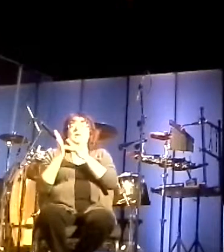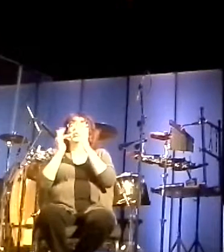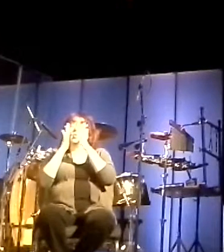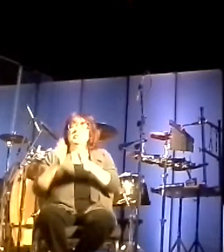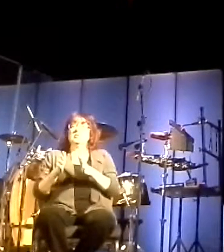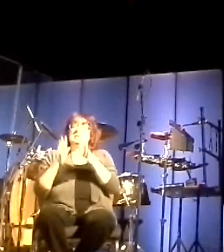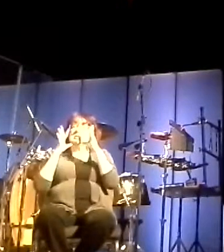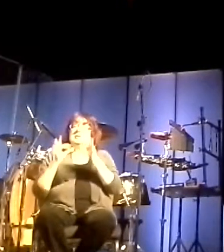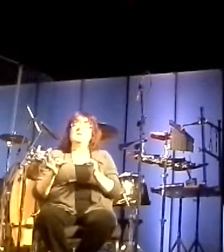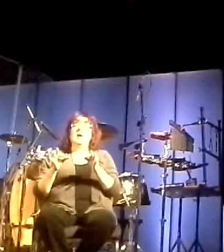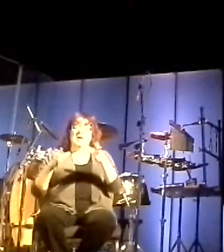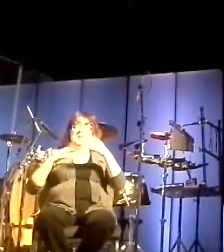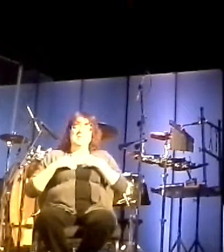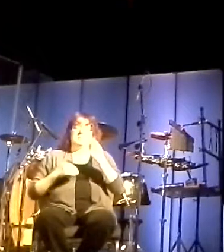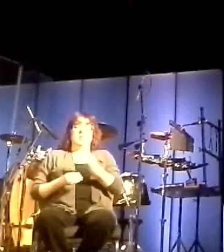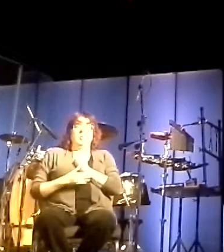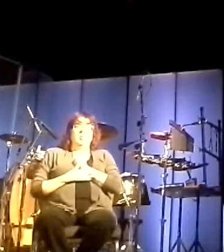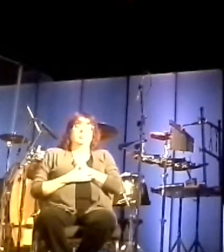Christians choose to be alone.